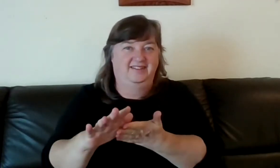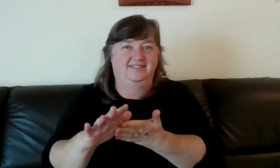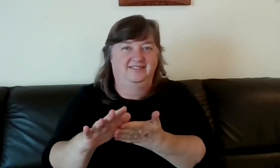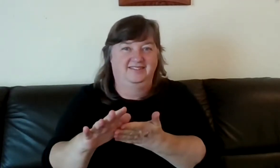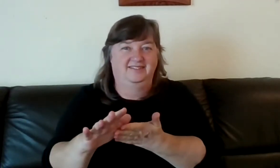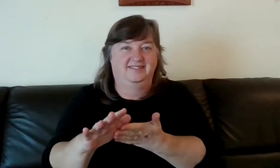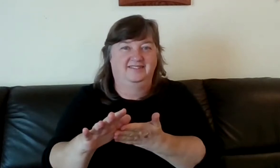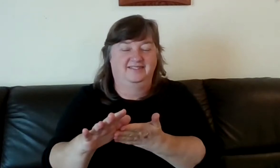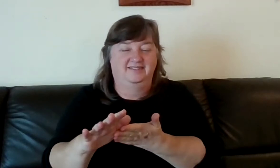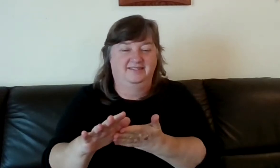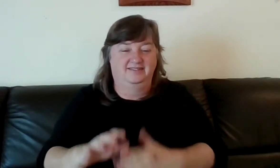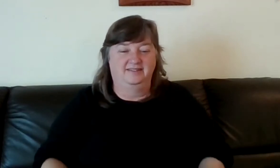Clean.